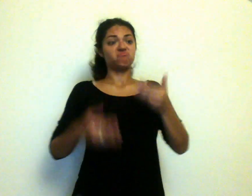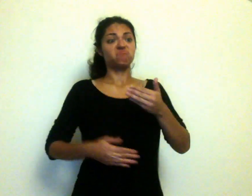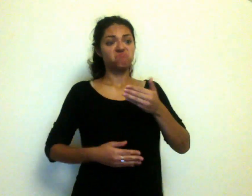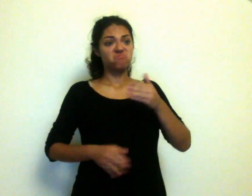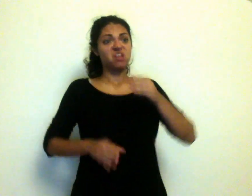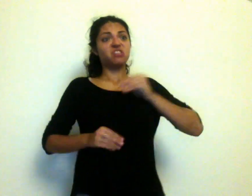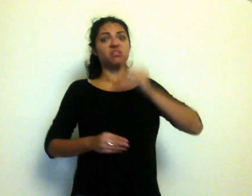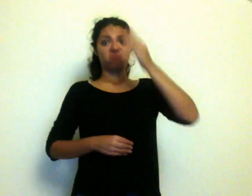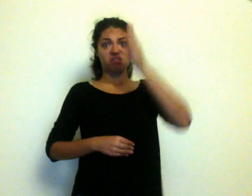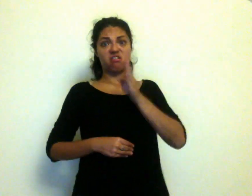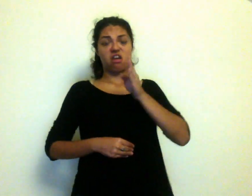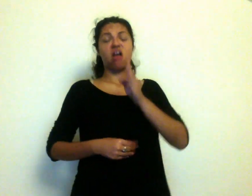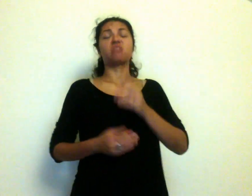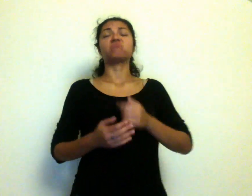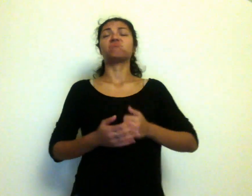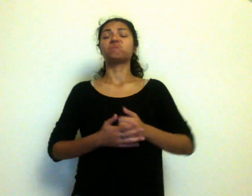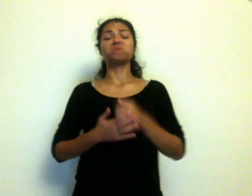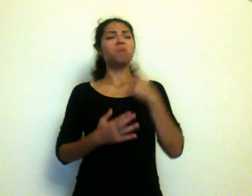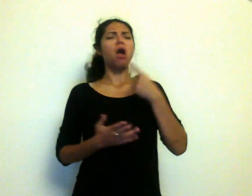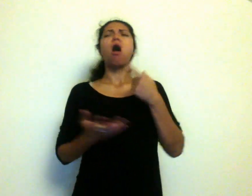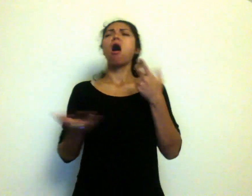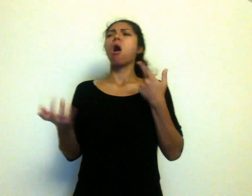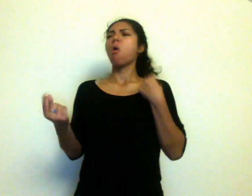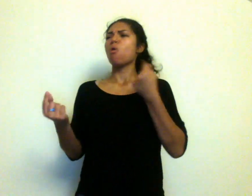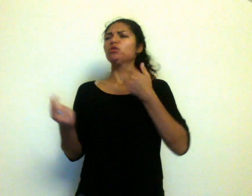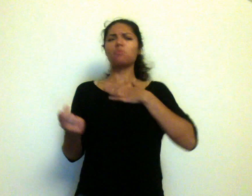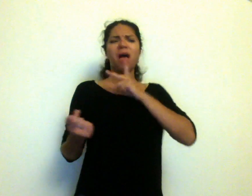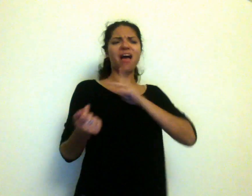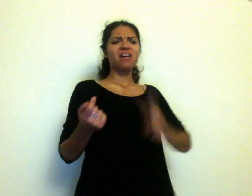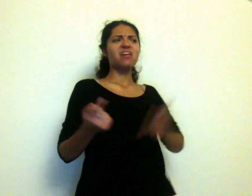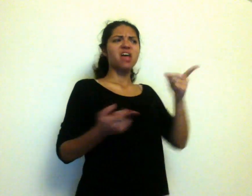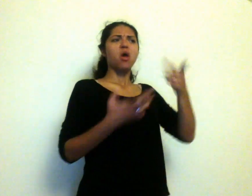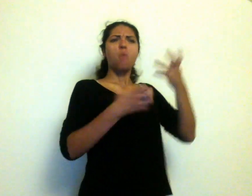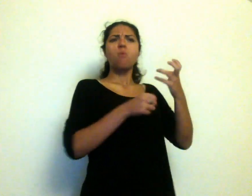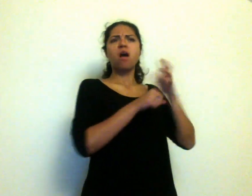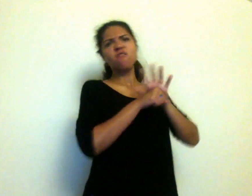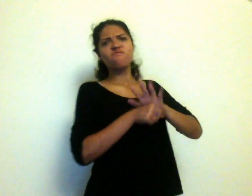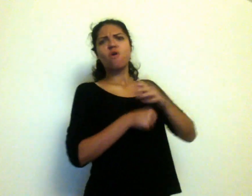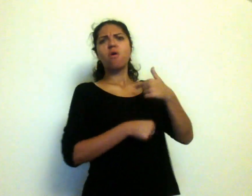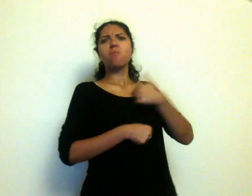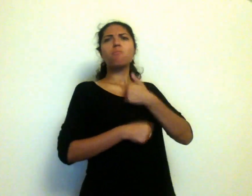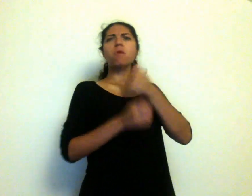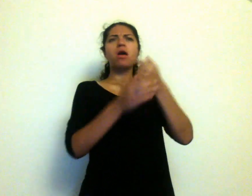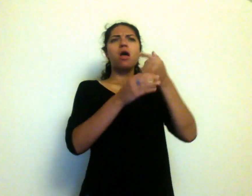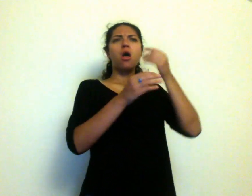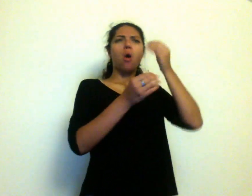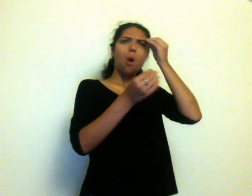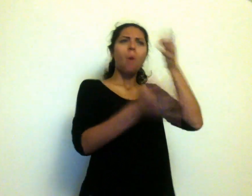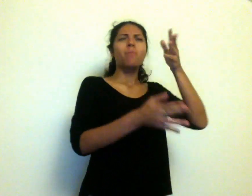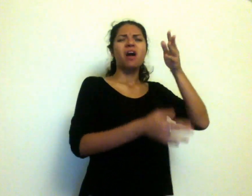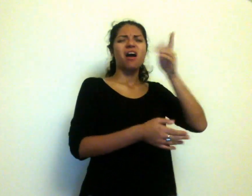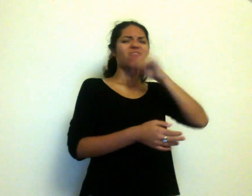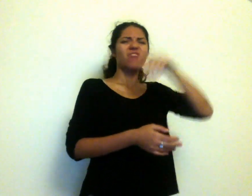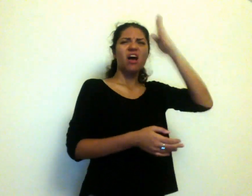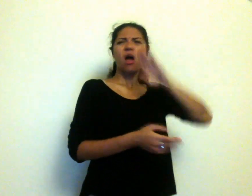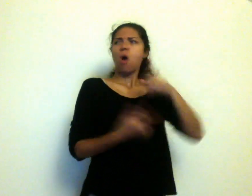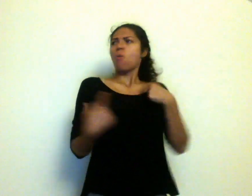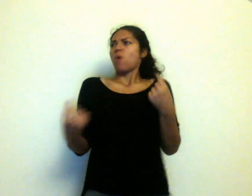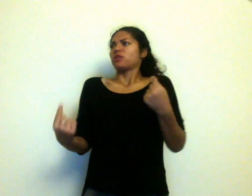of Rimmon, even though I will not be bowing down because he leans on me, my body half bends involuntarily. Is it all right for me